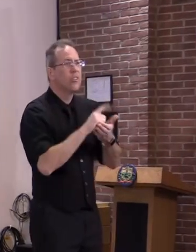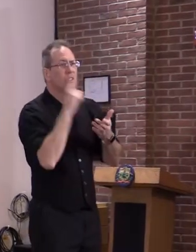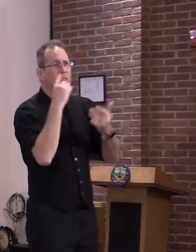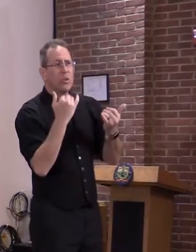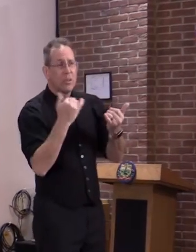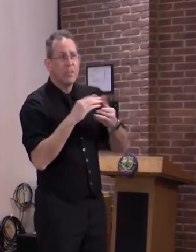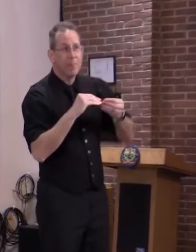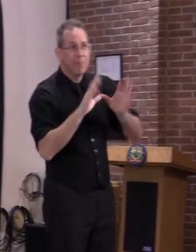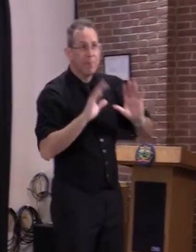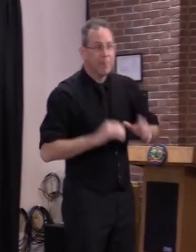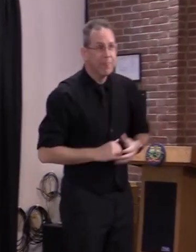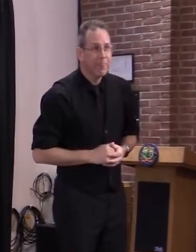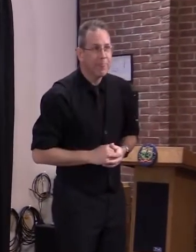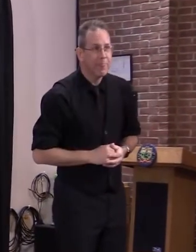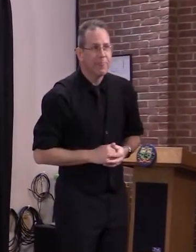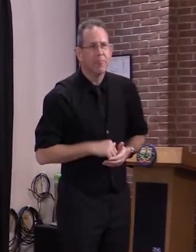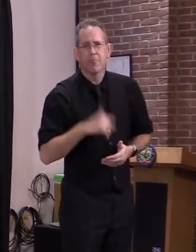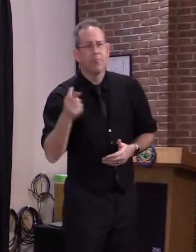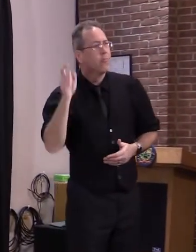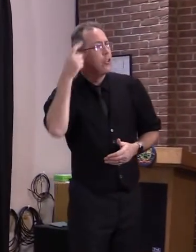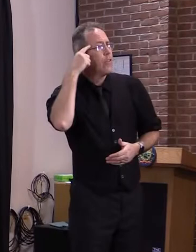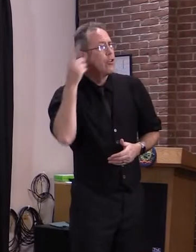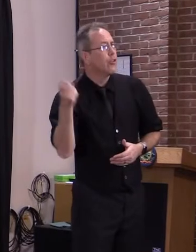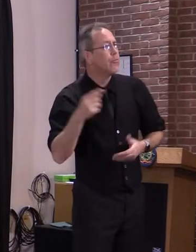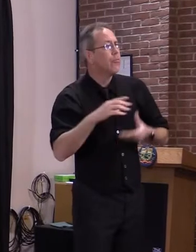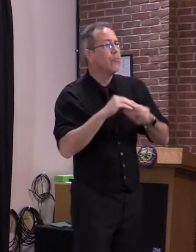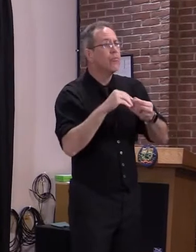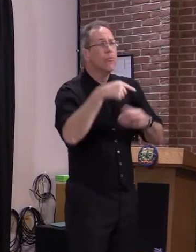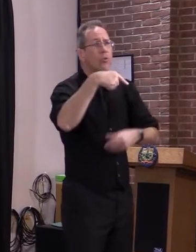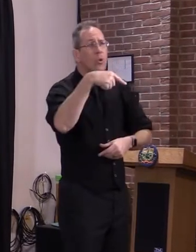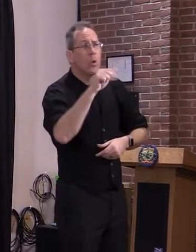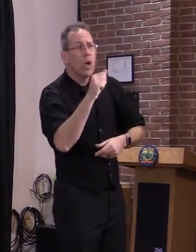Thank you, Dr. Levine. We'll now open it up to questions.